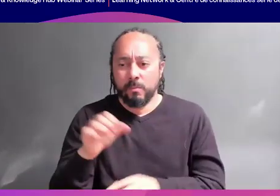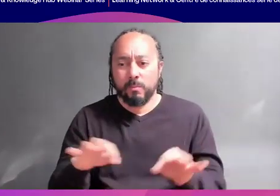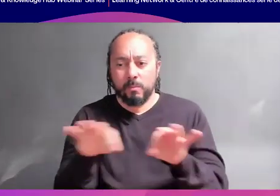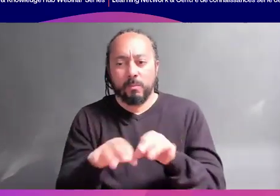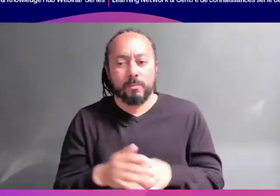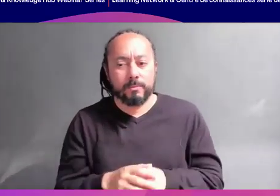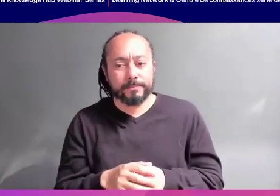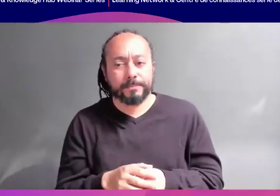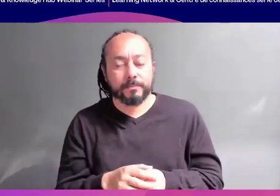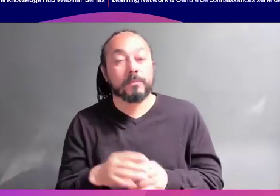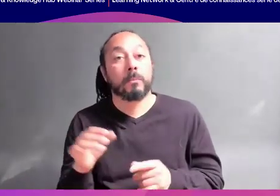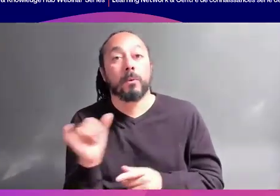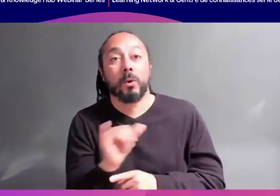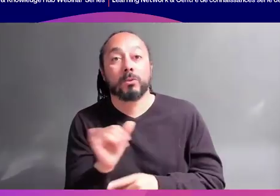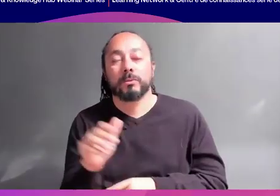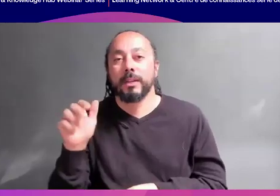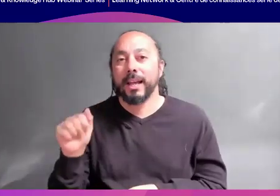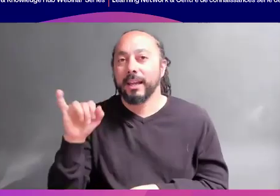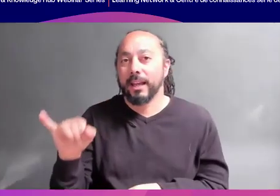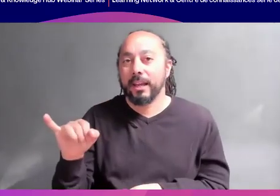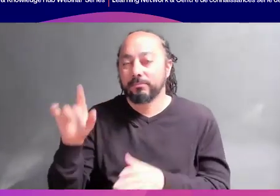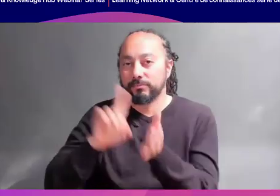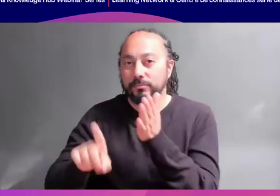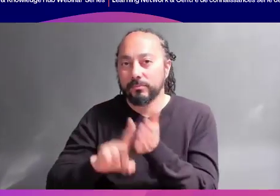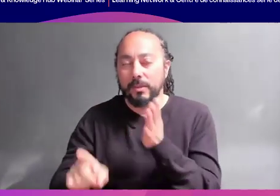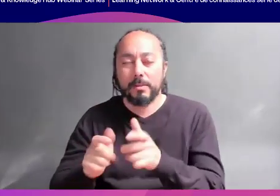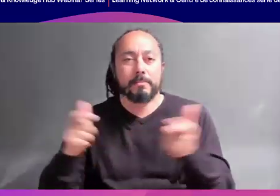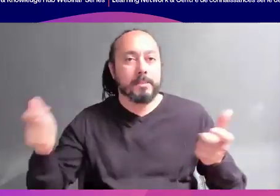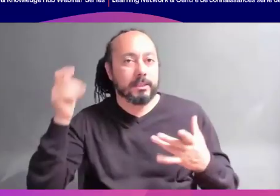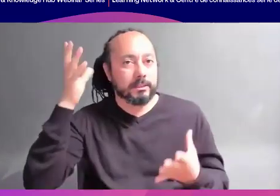also explore AI and virtual reality, big data, and